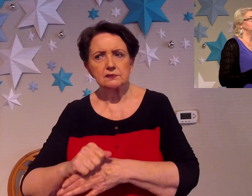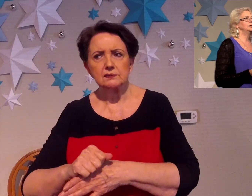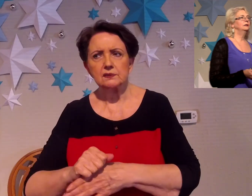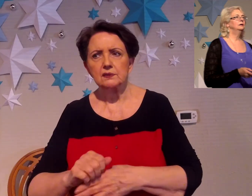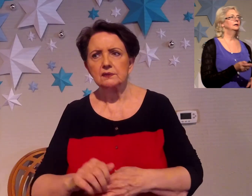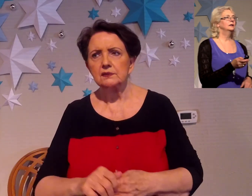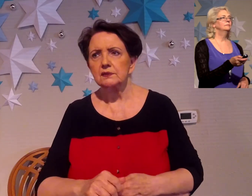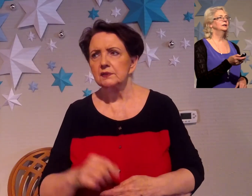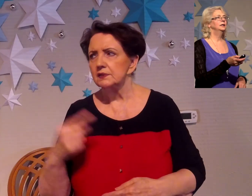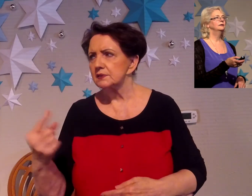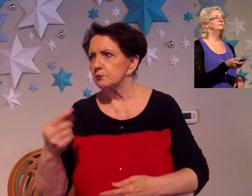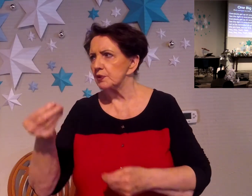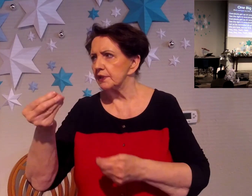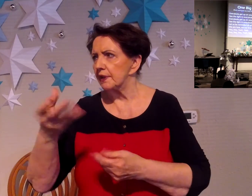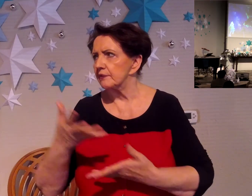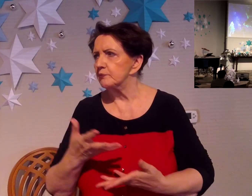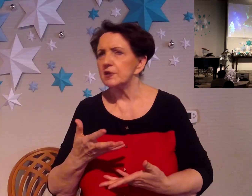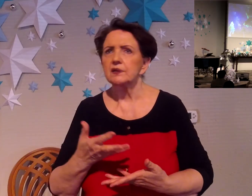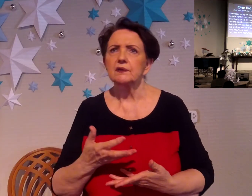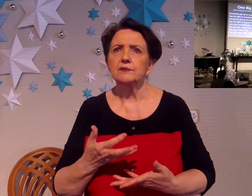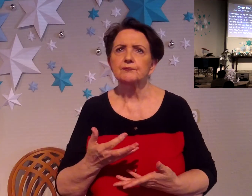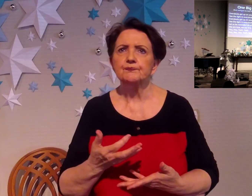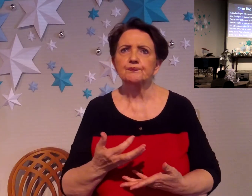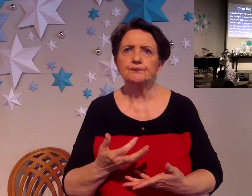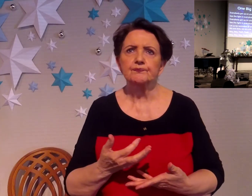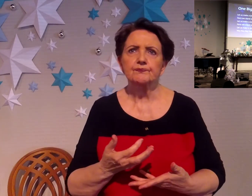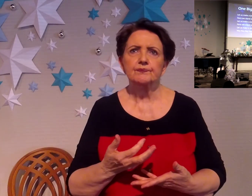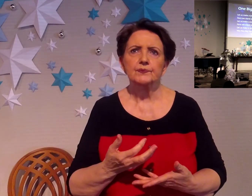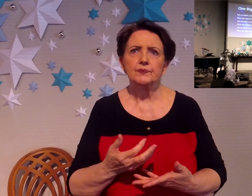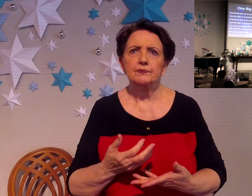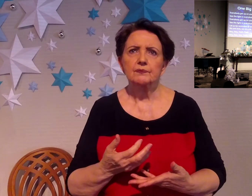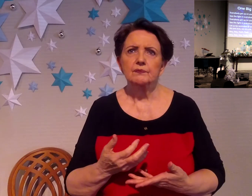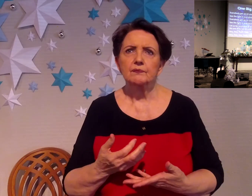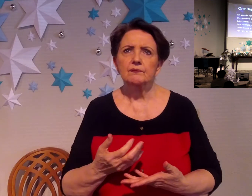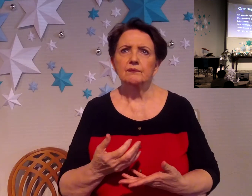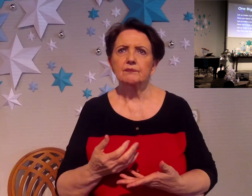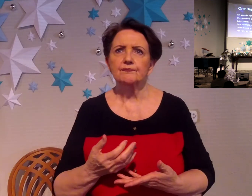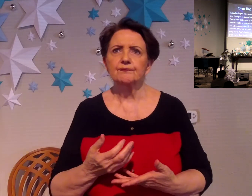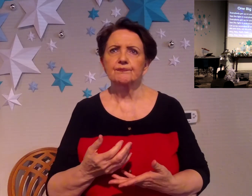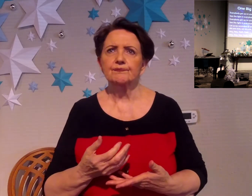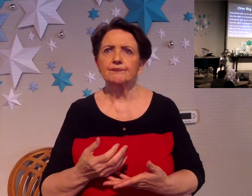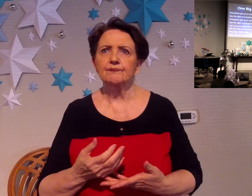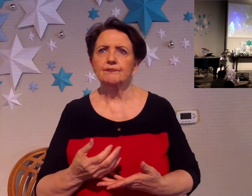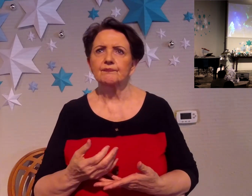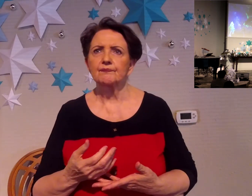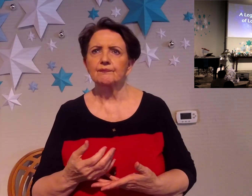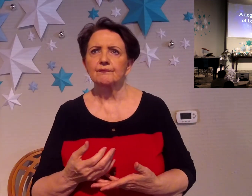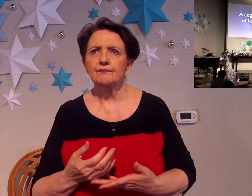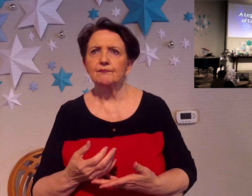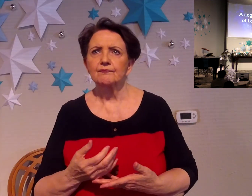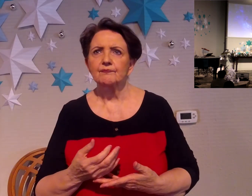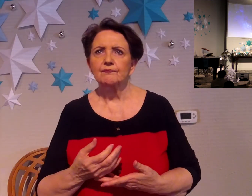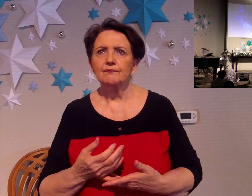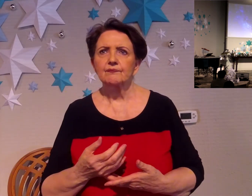this to me. Wait a minute. I'm in the wrong place. Let me go back. Let me go.